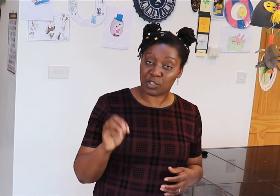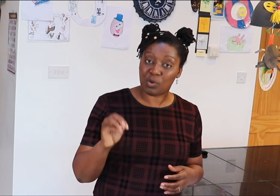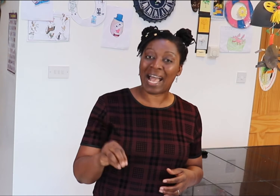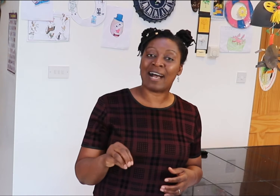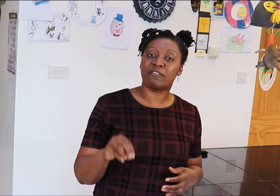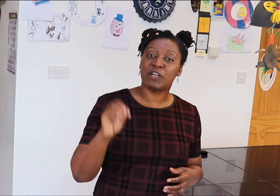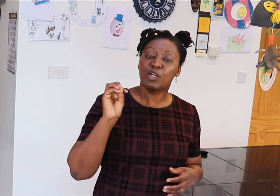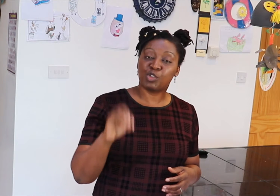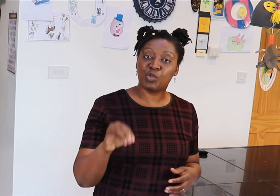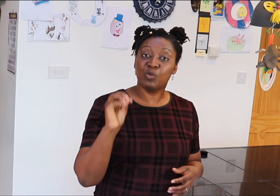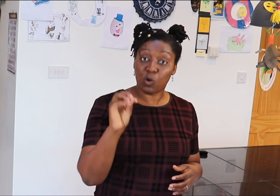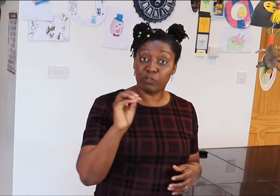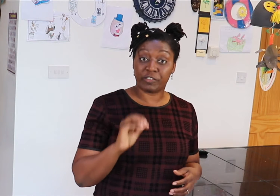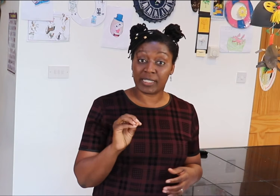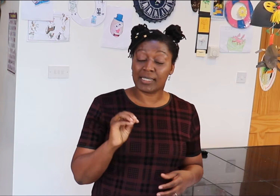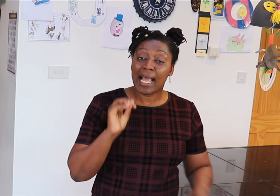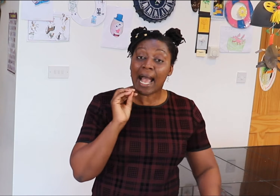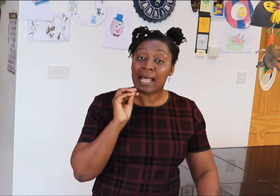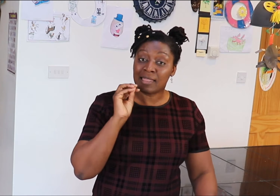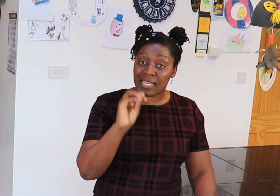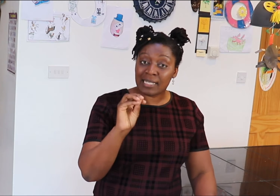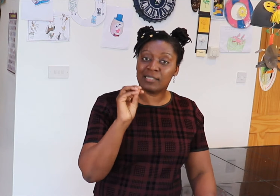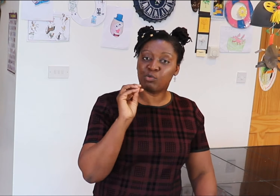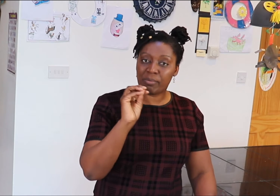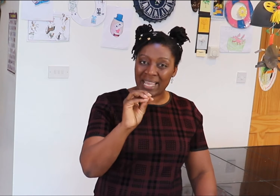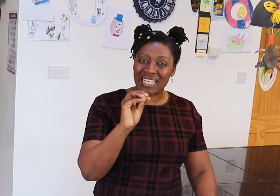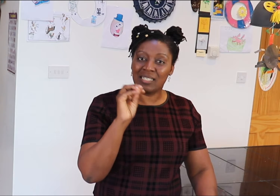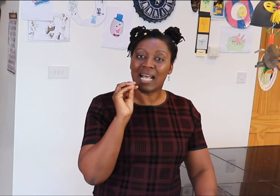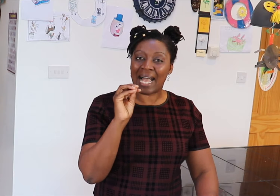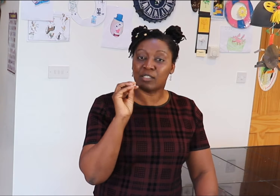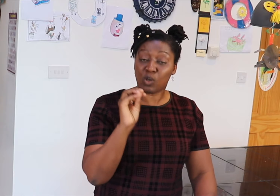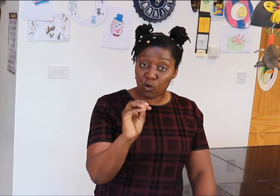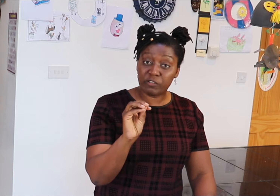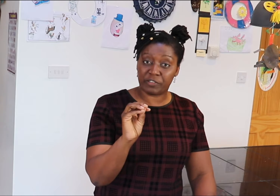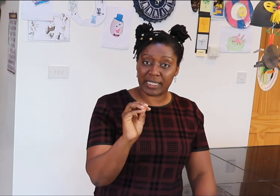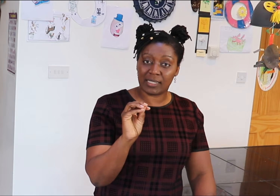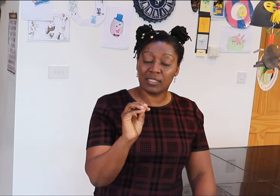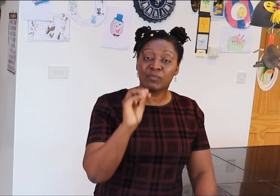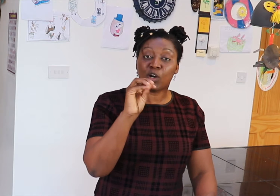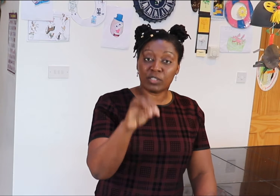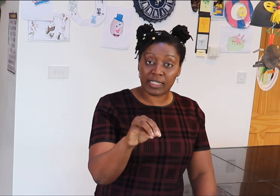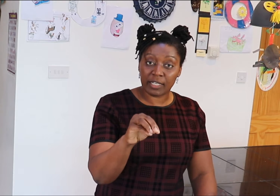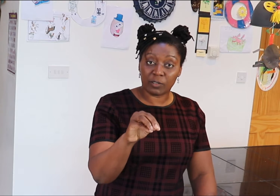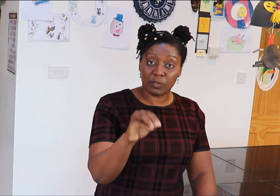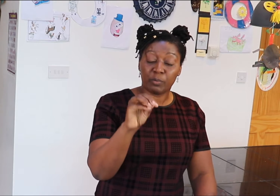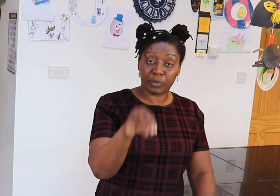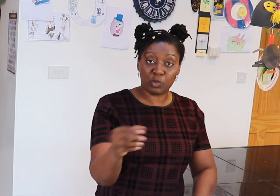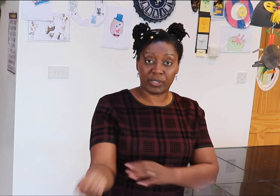do have two ovaries, and these remain as ovaries until